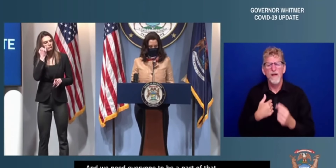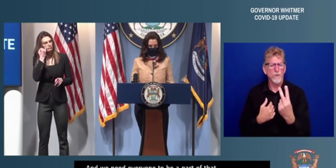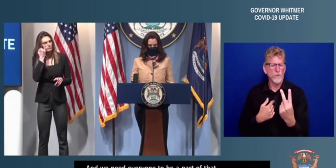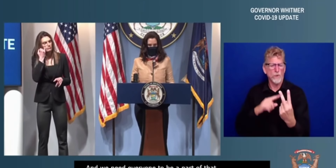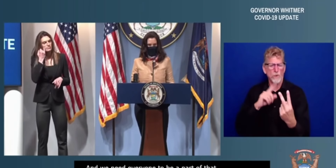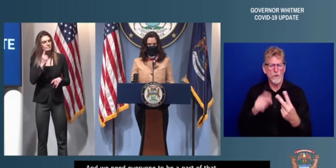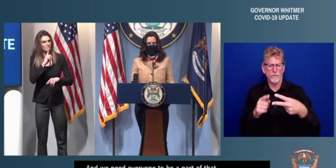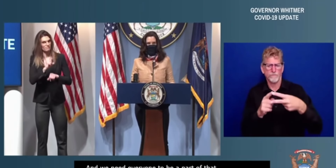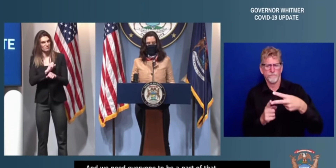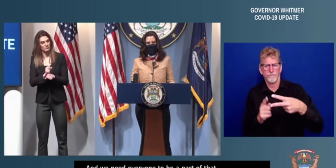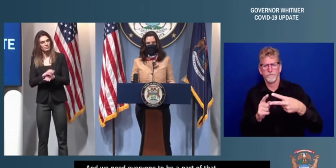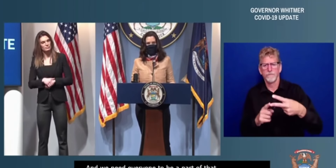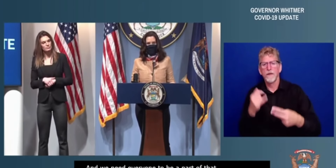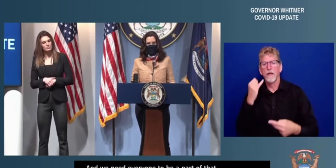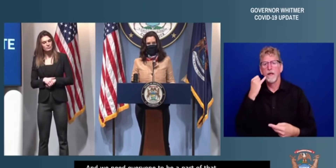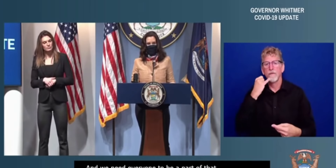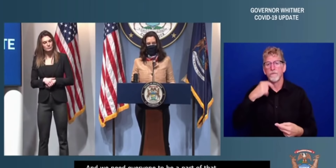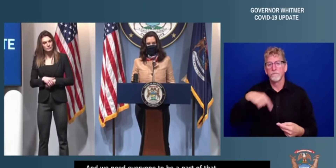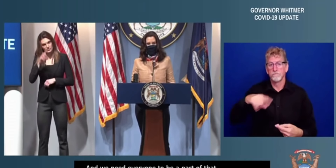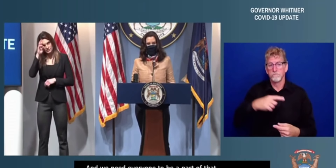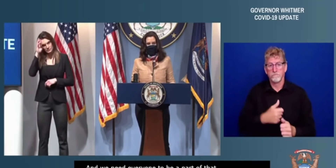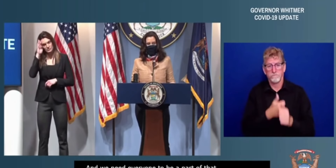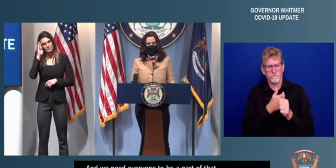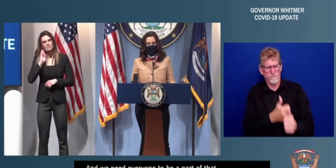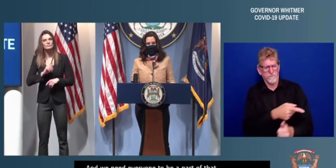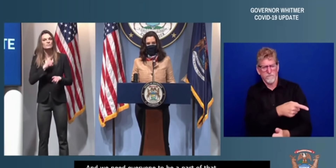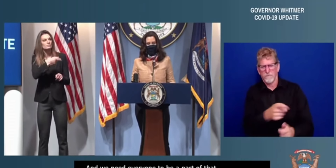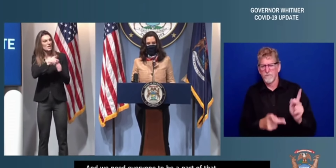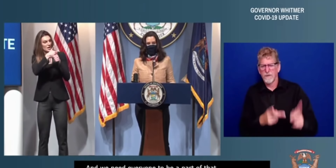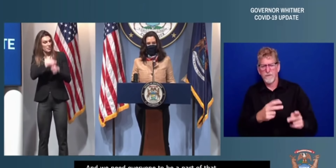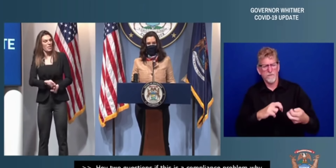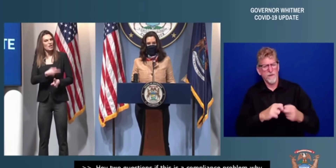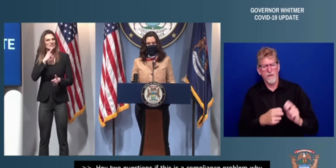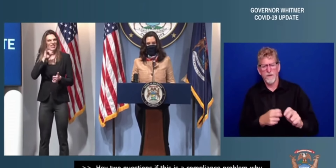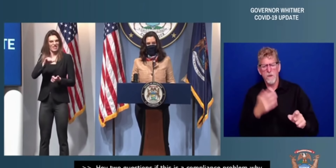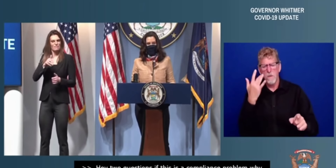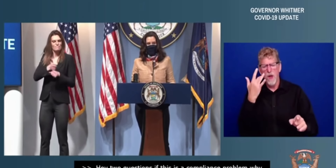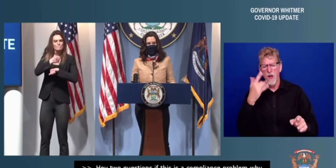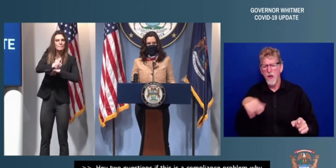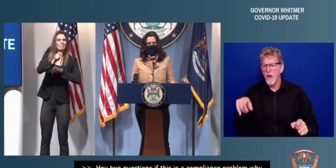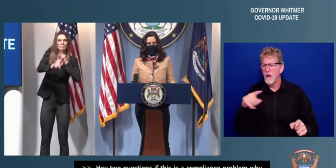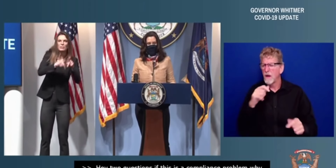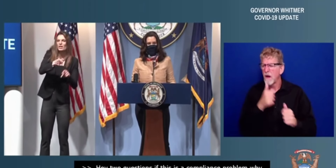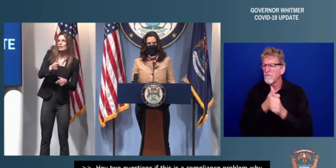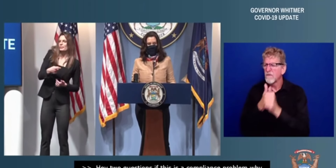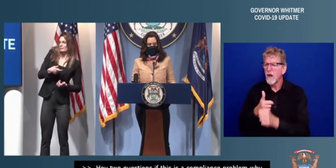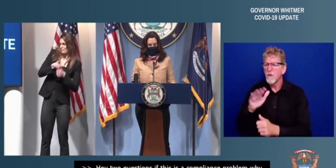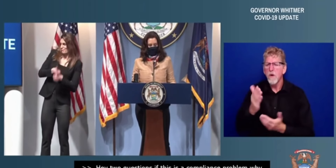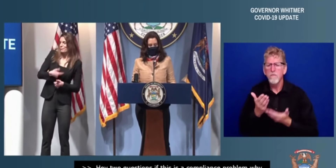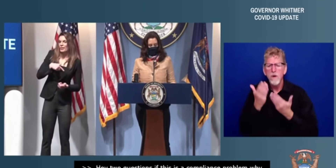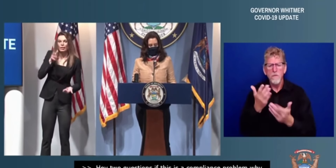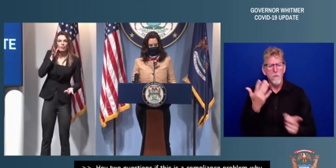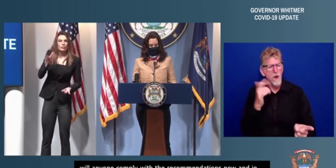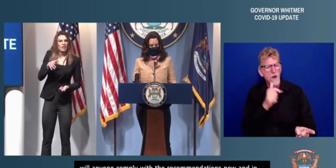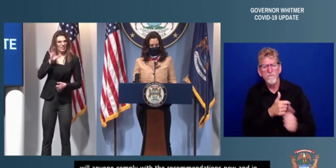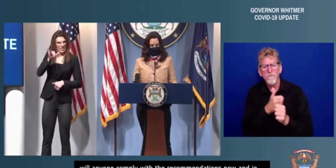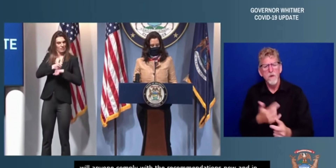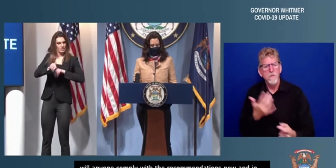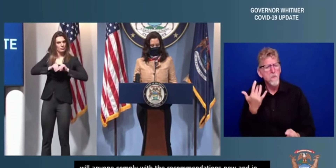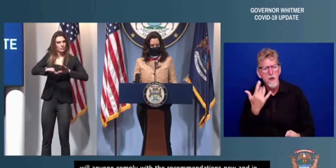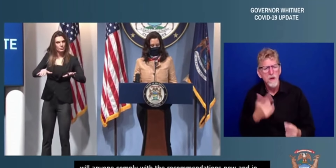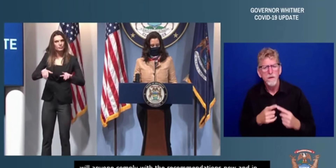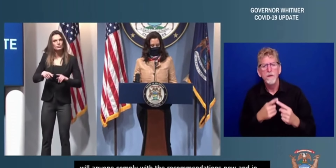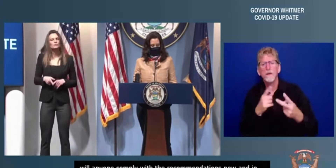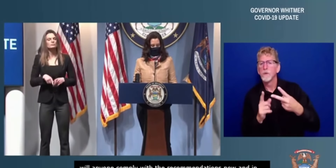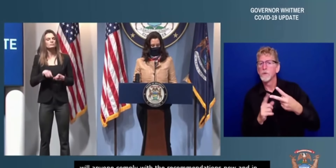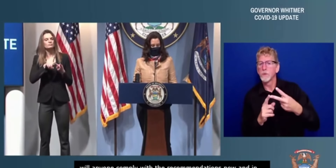problem, why do you think anybody will comply with your recommendations now? And two, in the fall, you said your relationship with then candidate